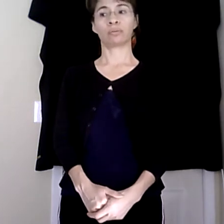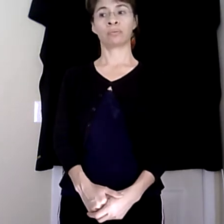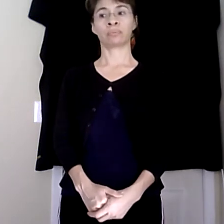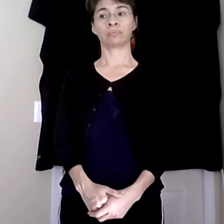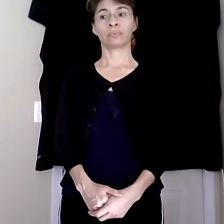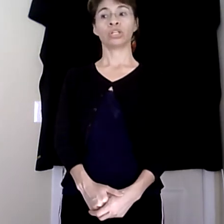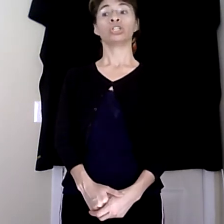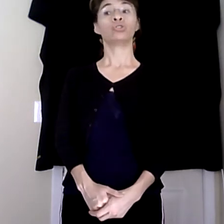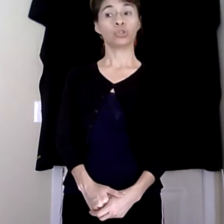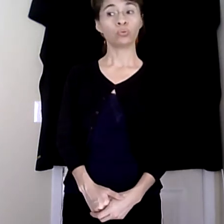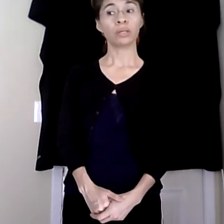I'm sorry about that.